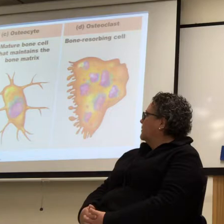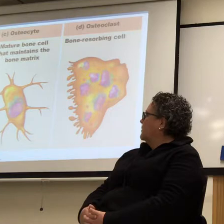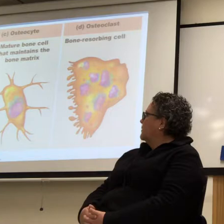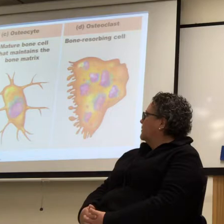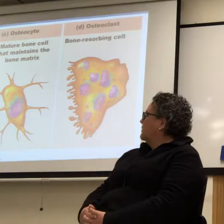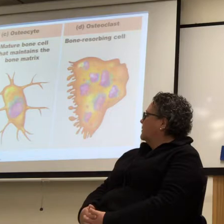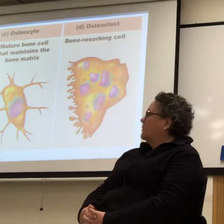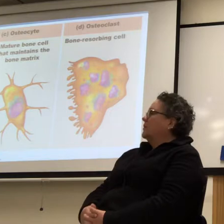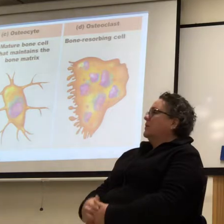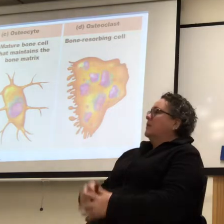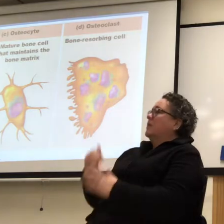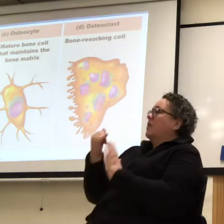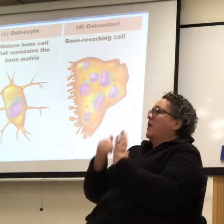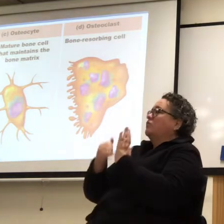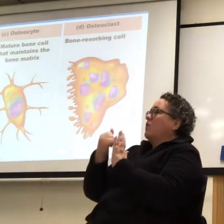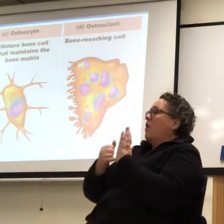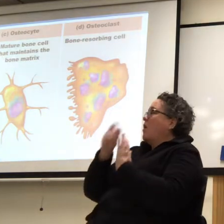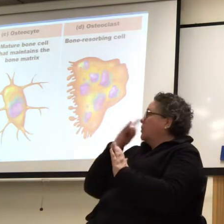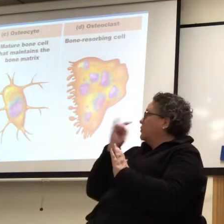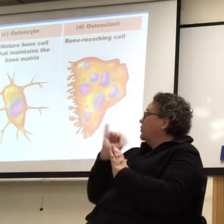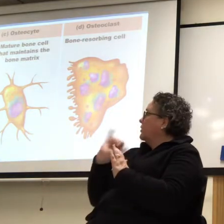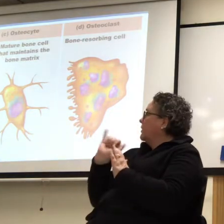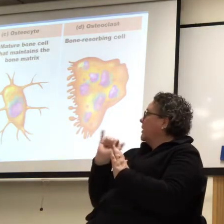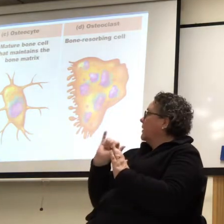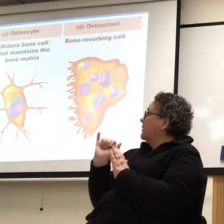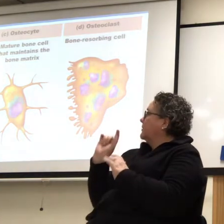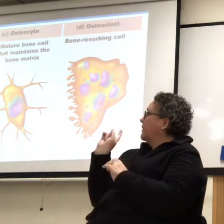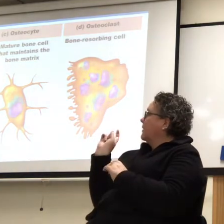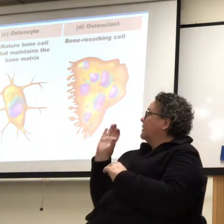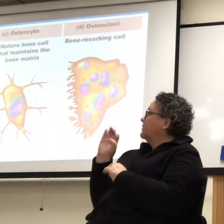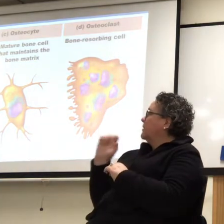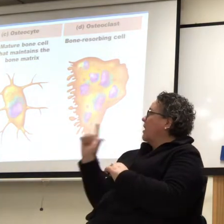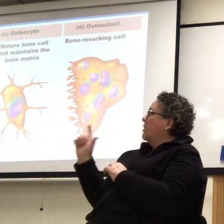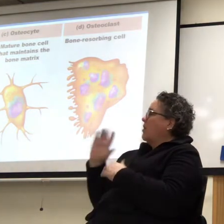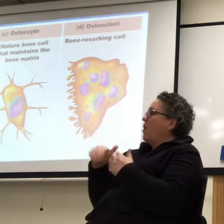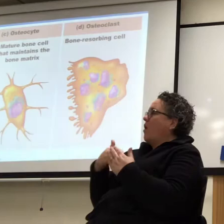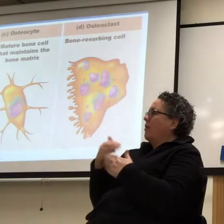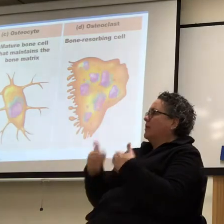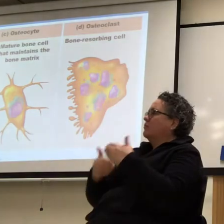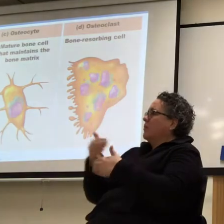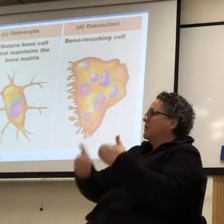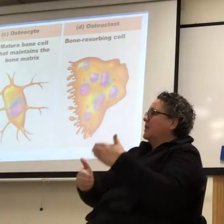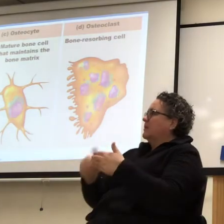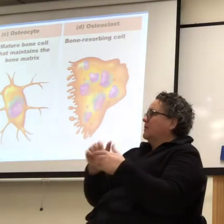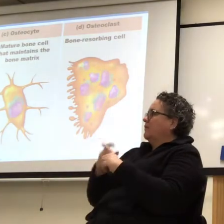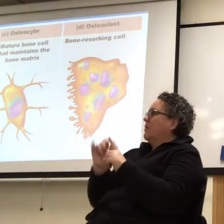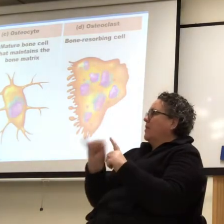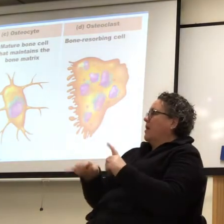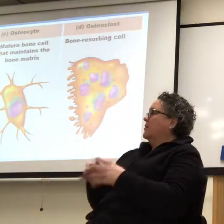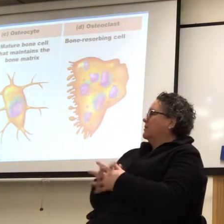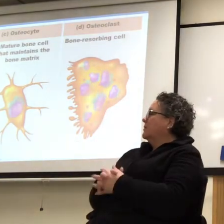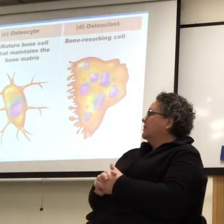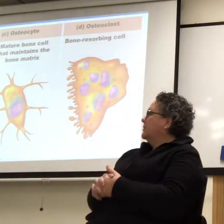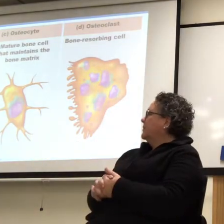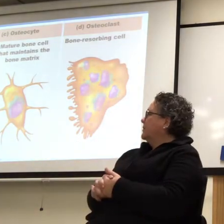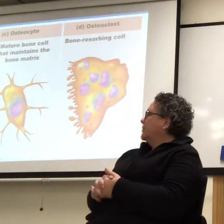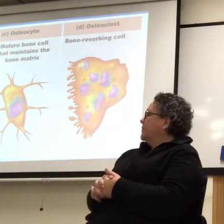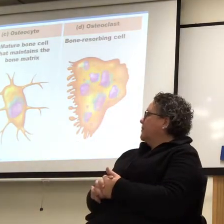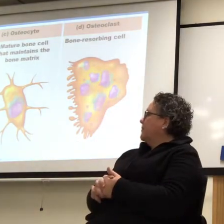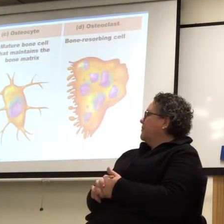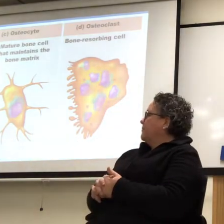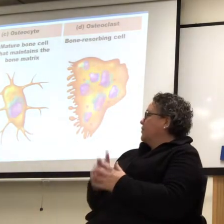And they draw them as this cell with all these like little processes that come off of them.